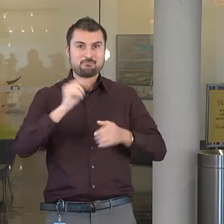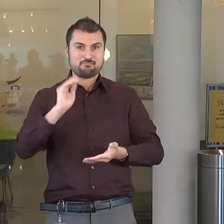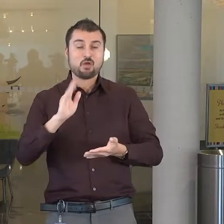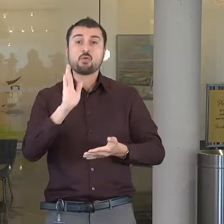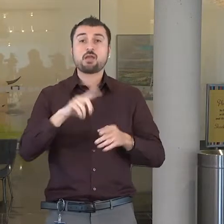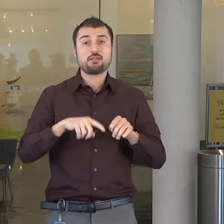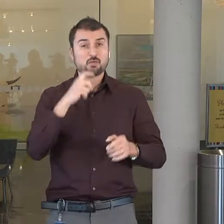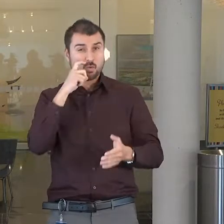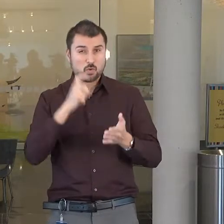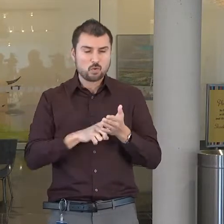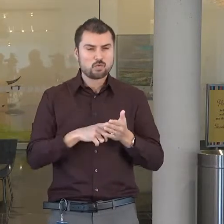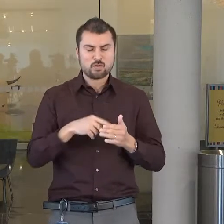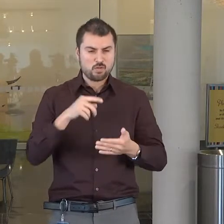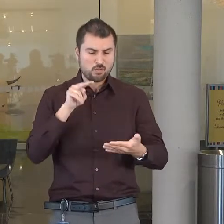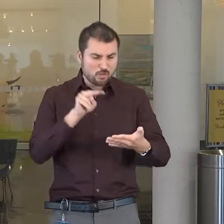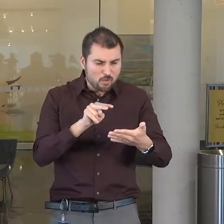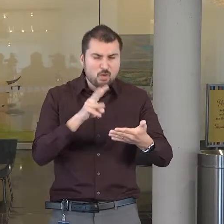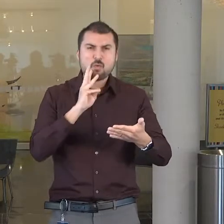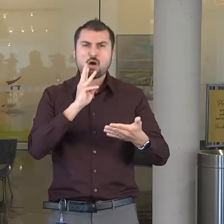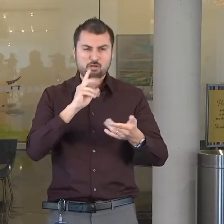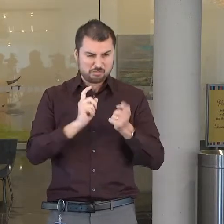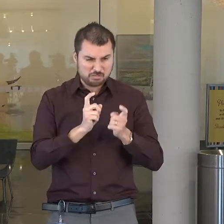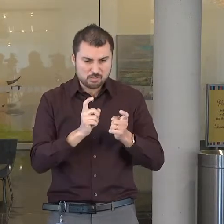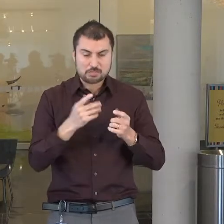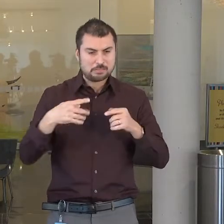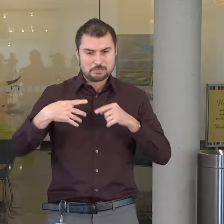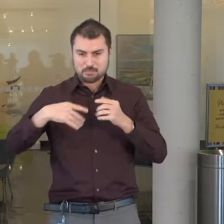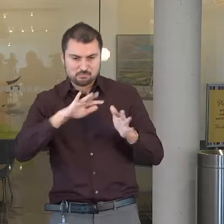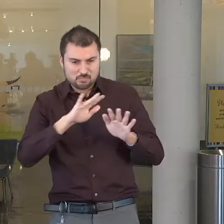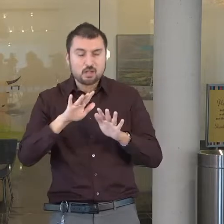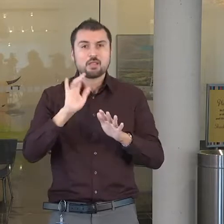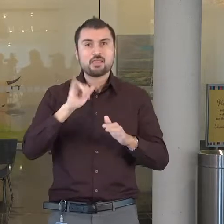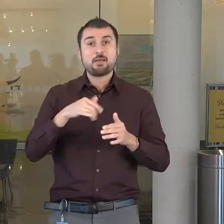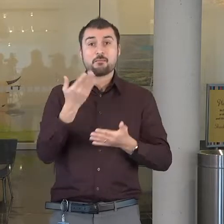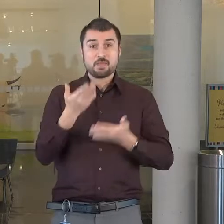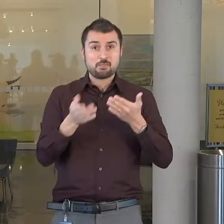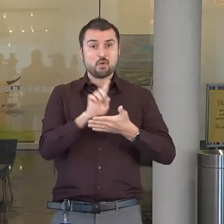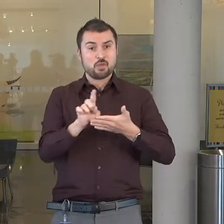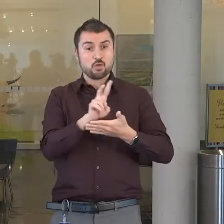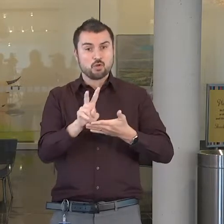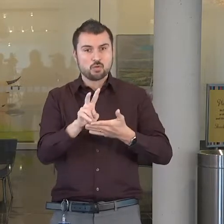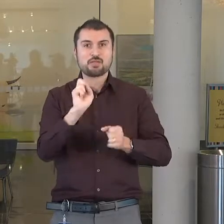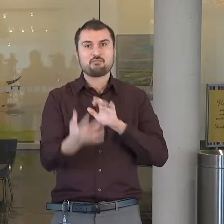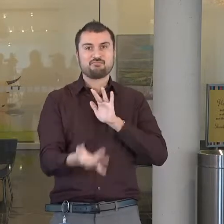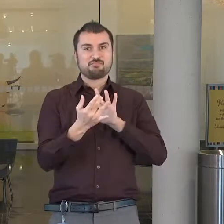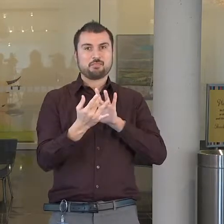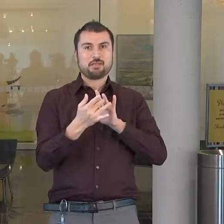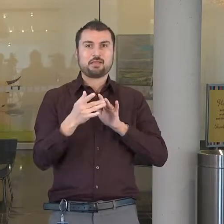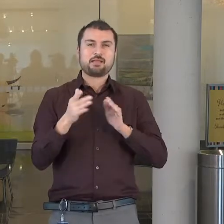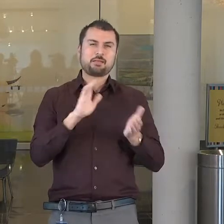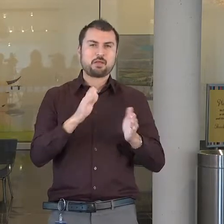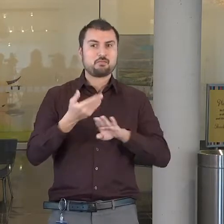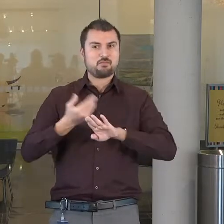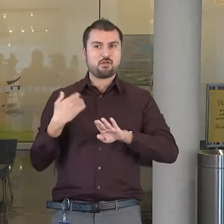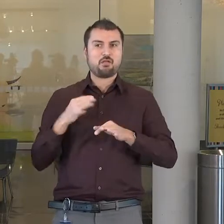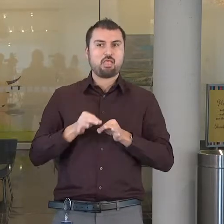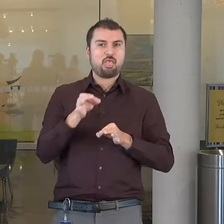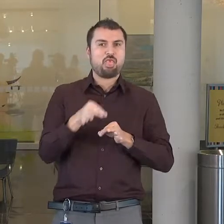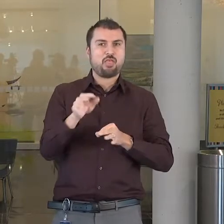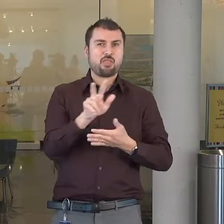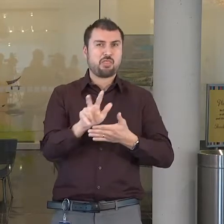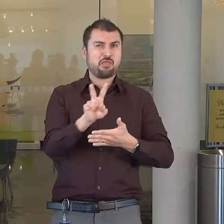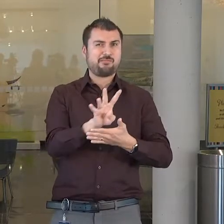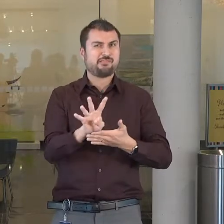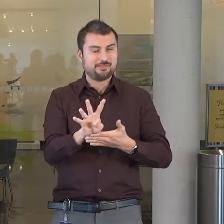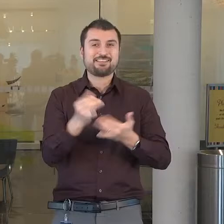If they have any leaks or questions, they'll be able to refer back maybe a week or two instead of 3 to 4 weeks. What this also means is that if